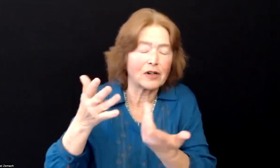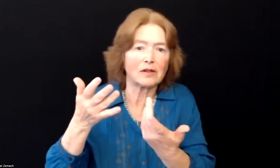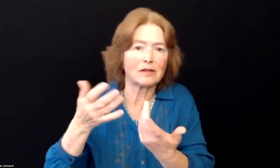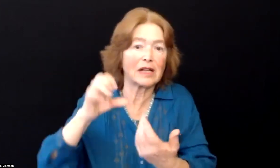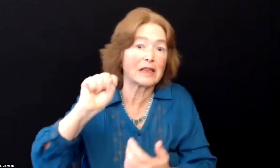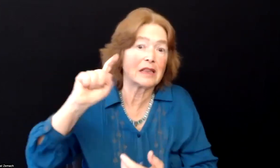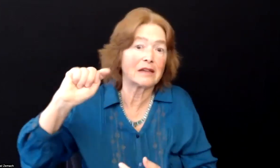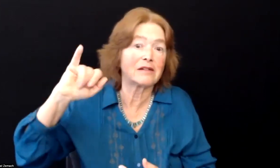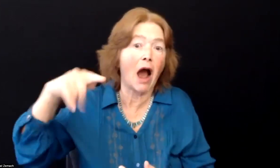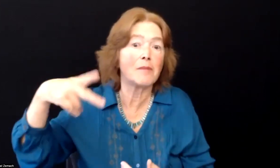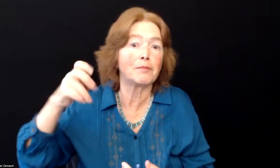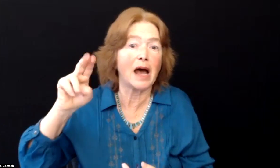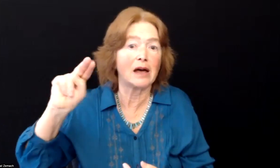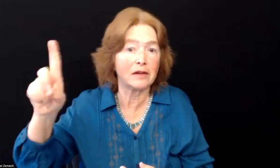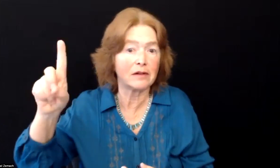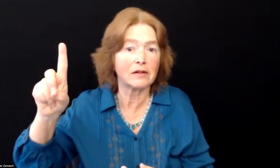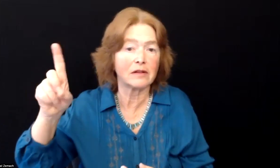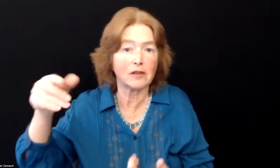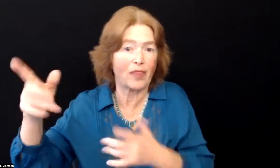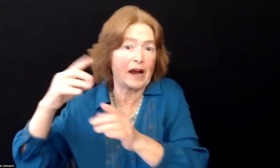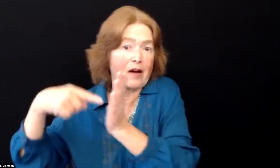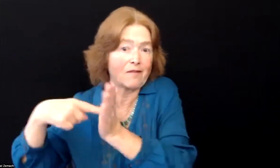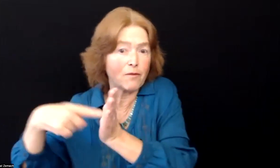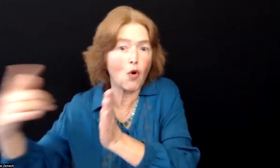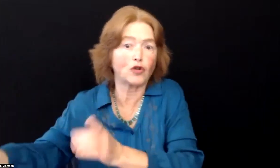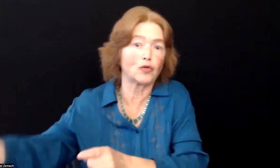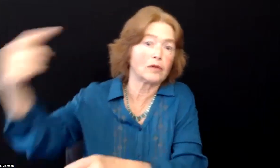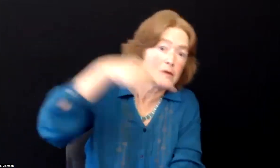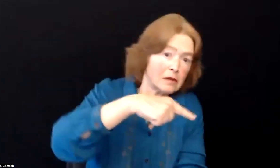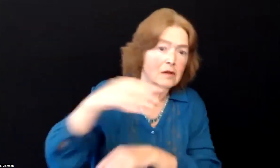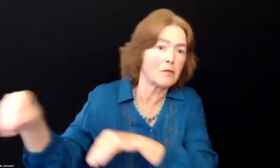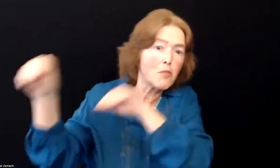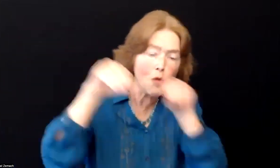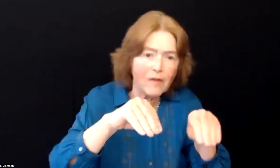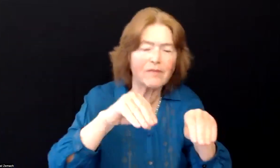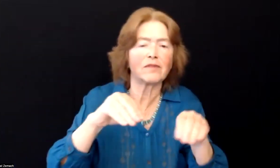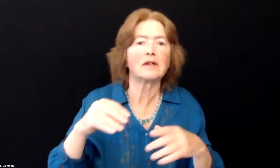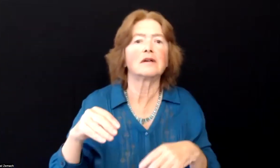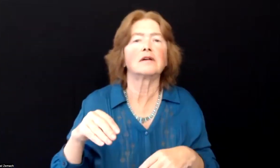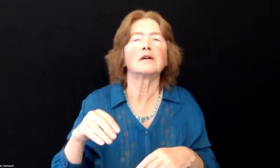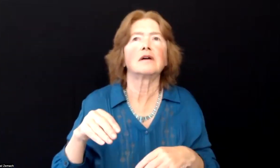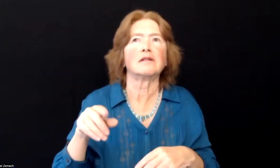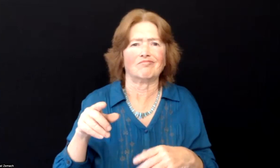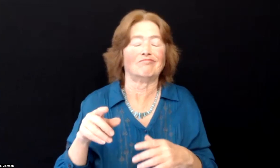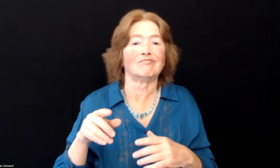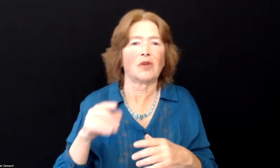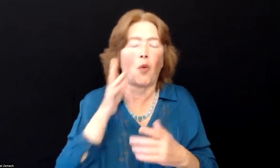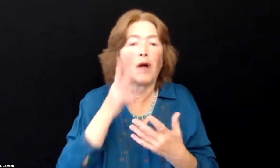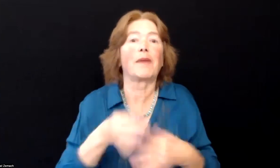offer a stipend so that students from that program can come to your area. That may